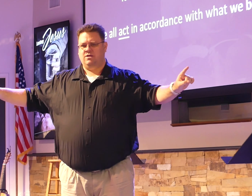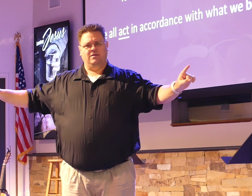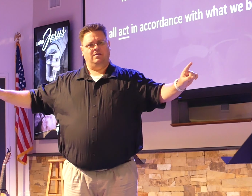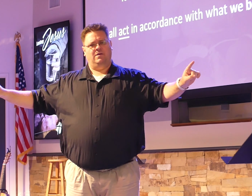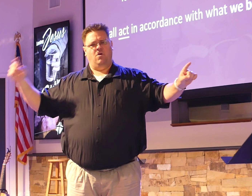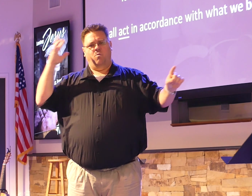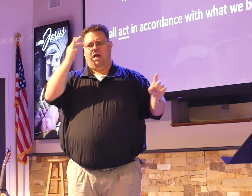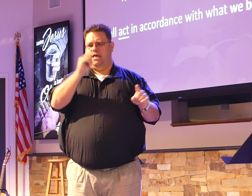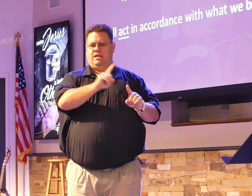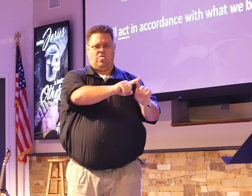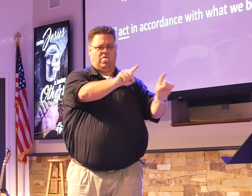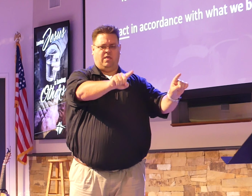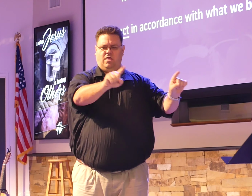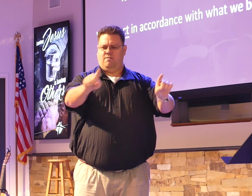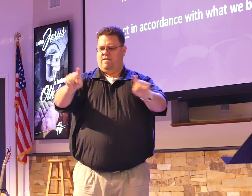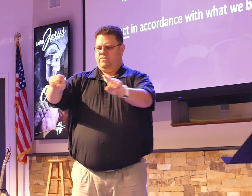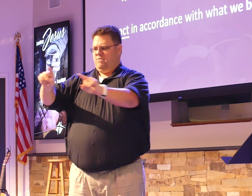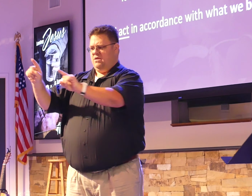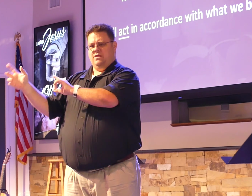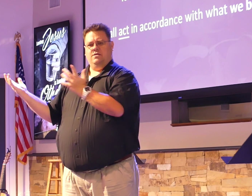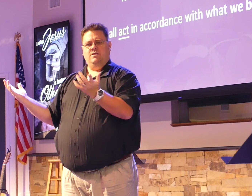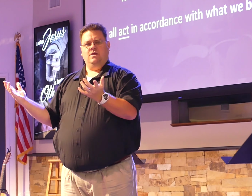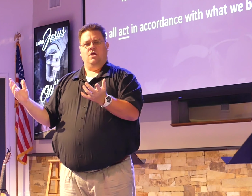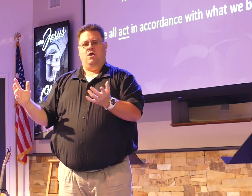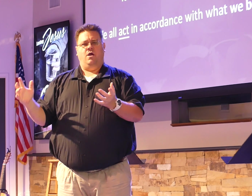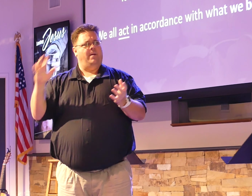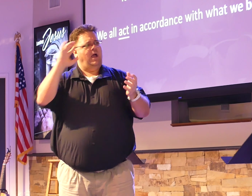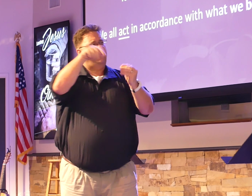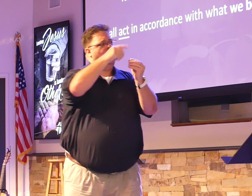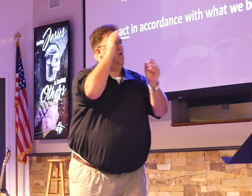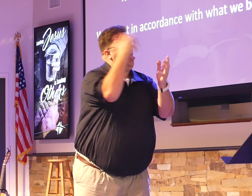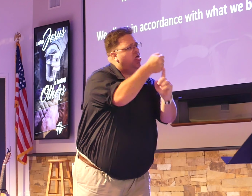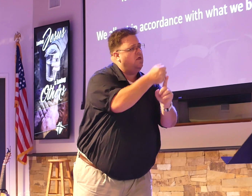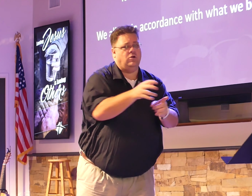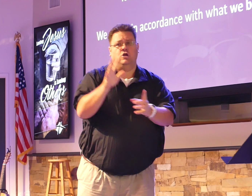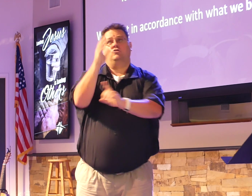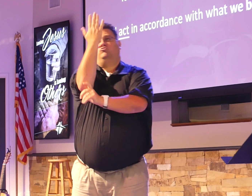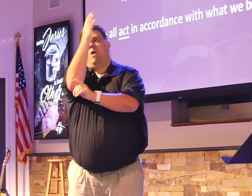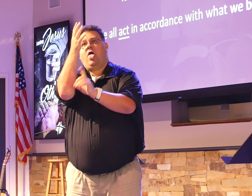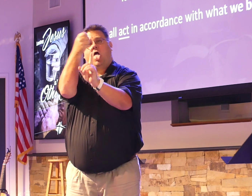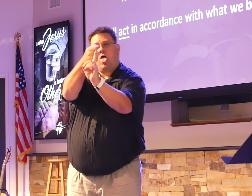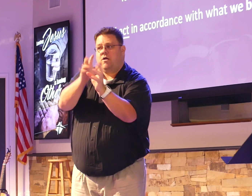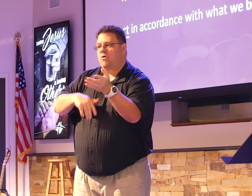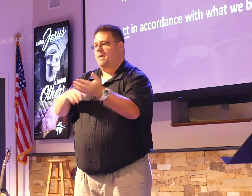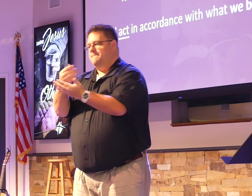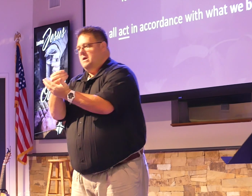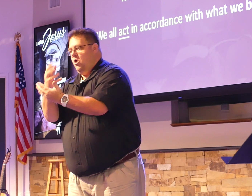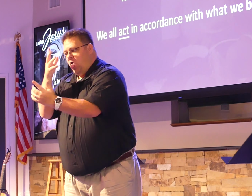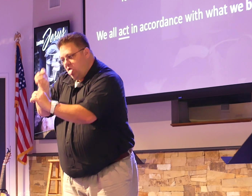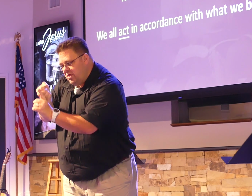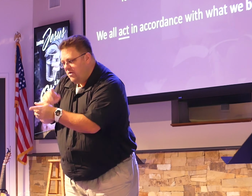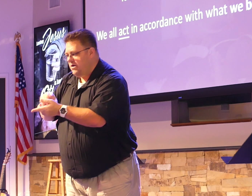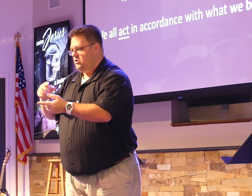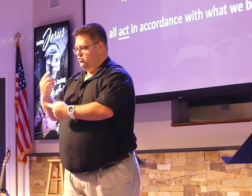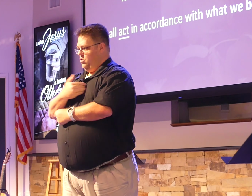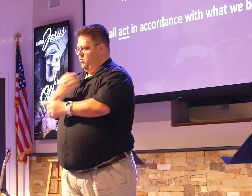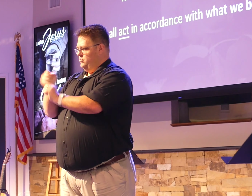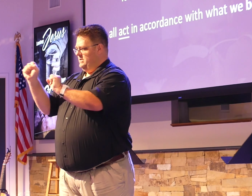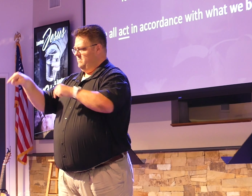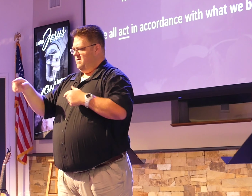difference? Why would some people be about saving whales and other saving trees and other saving money and other saving souls? Why the difference? They're belief